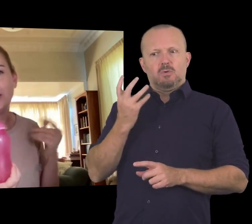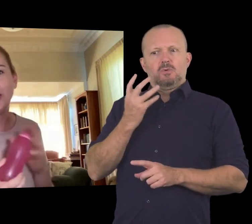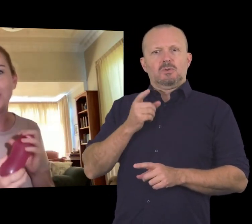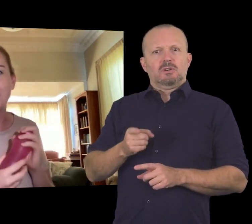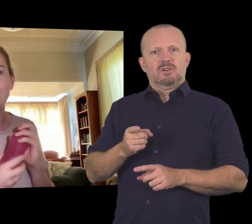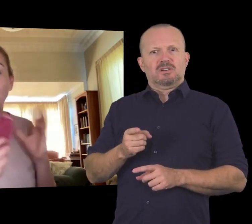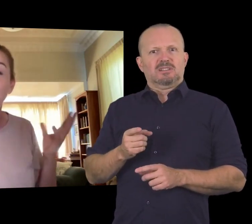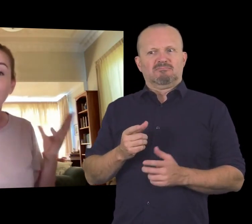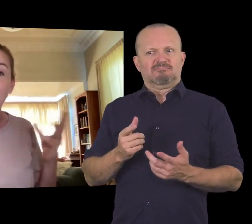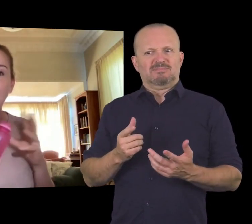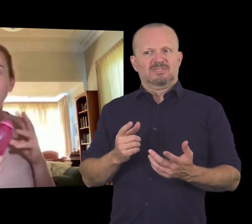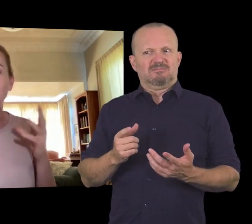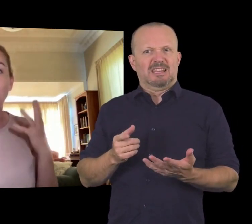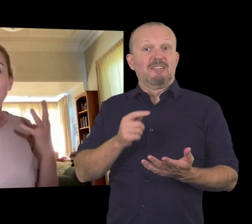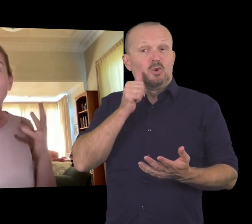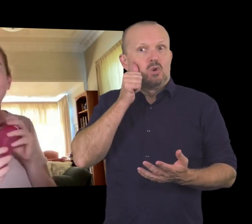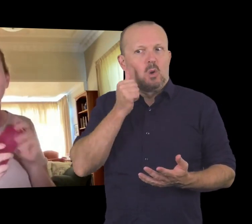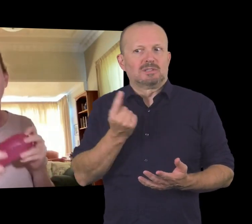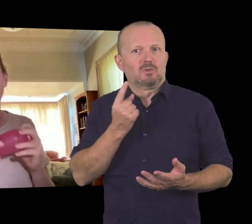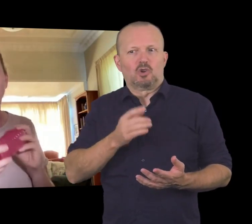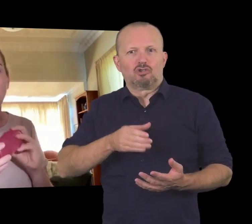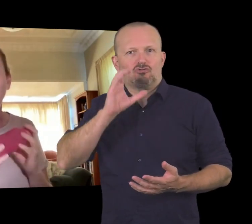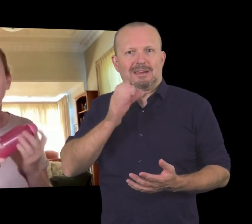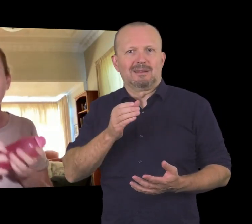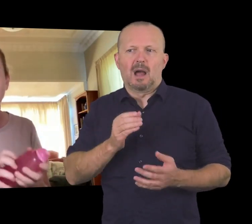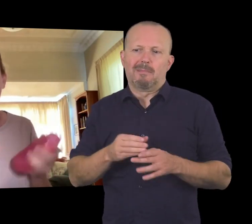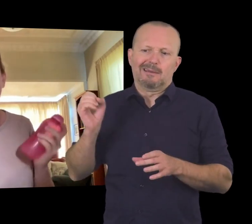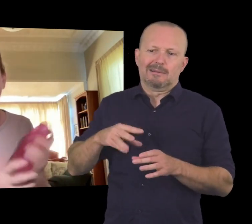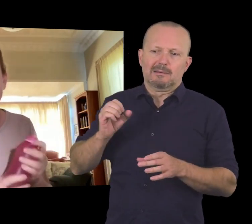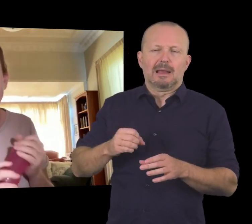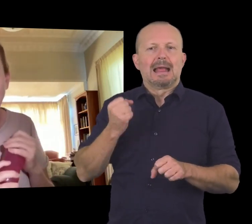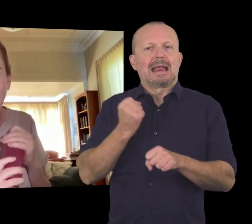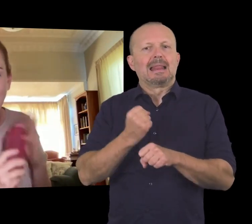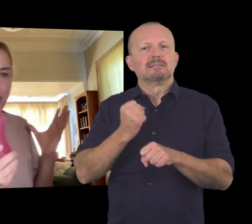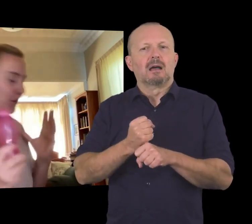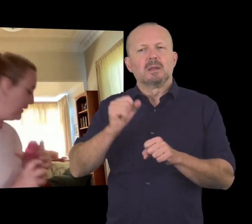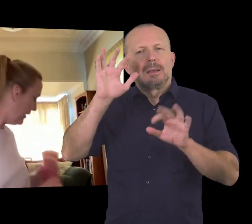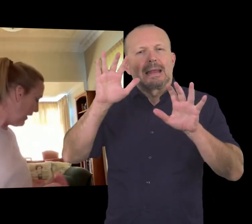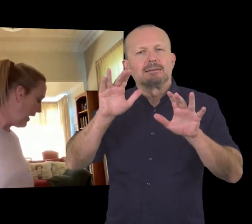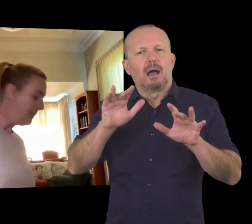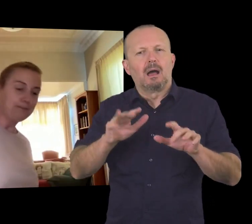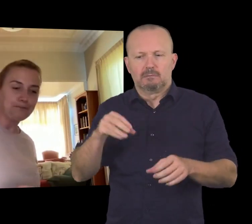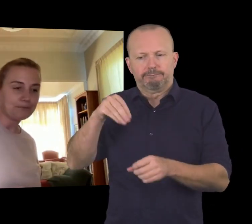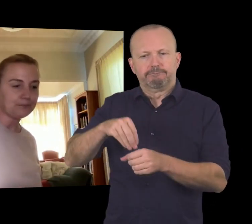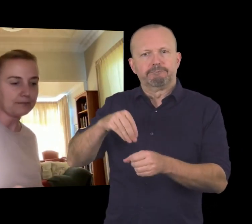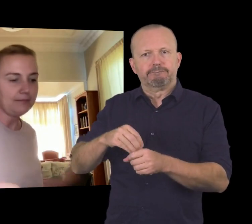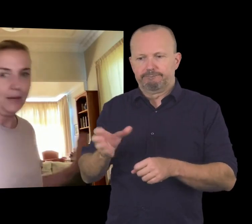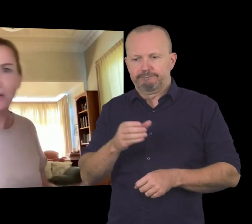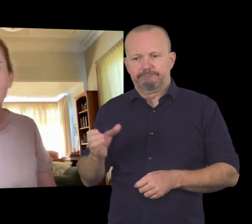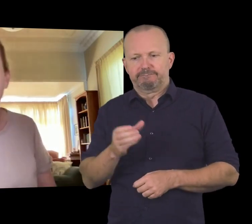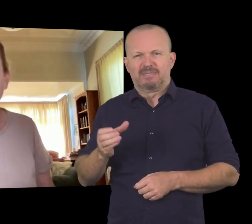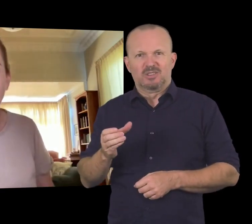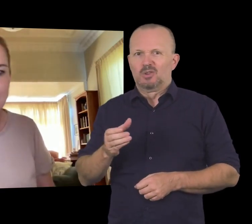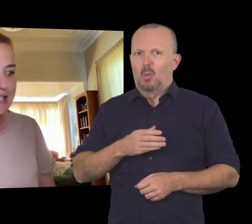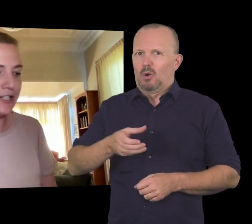to, if you know that someone's not going to shake it, not going to drink it, I might put glitter in it and stuff like that too.